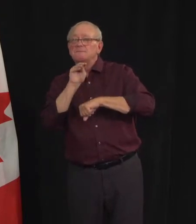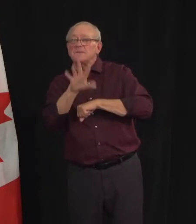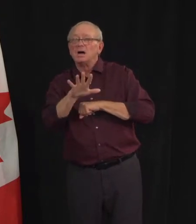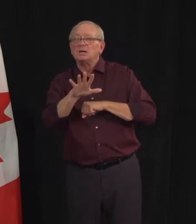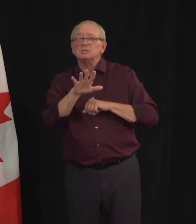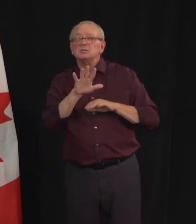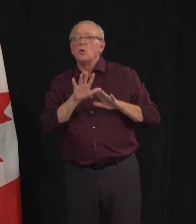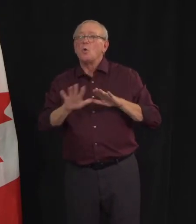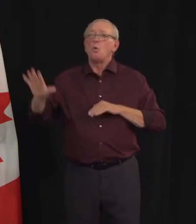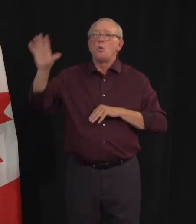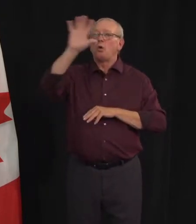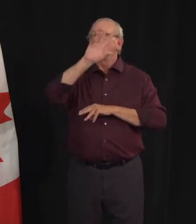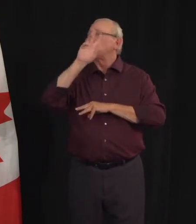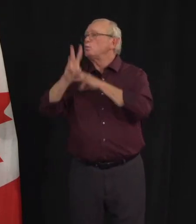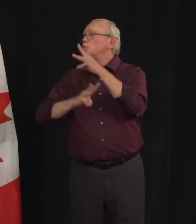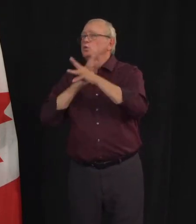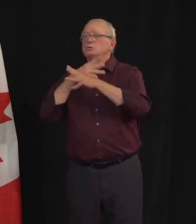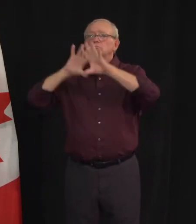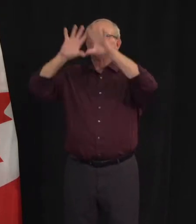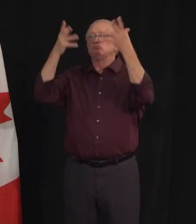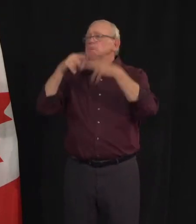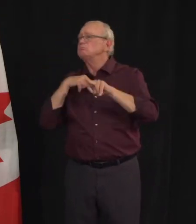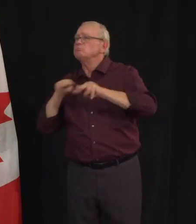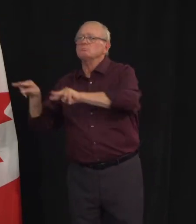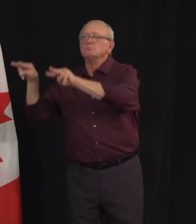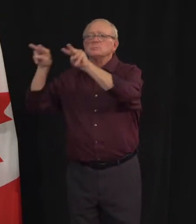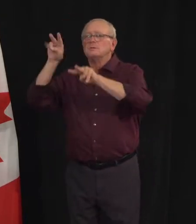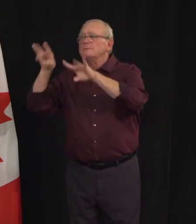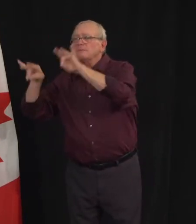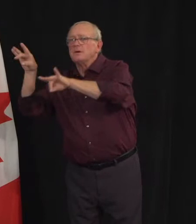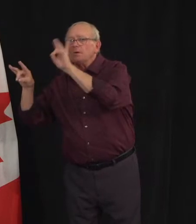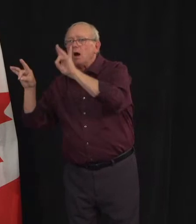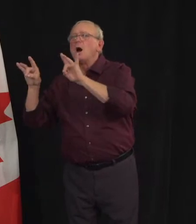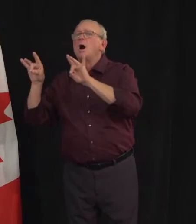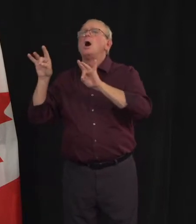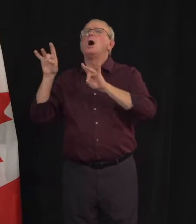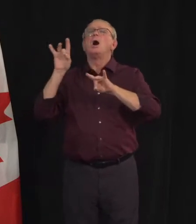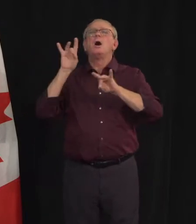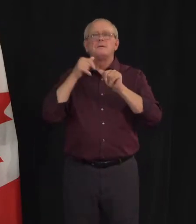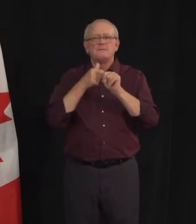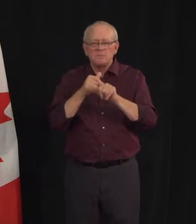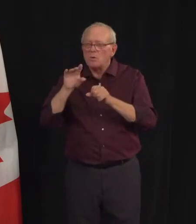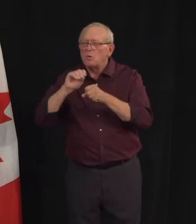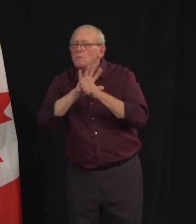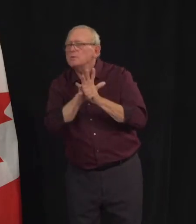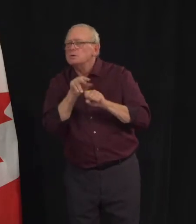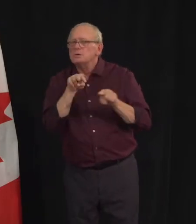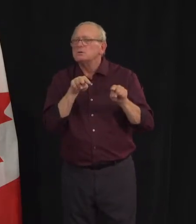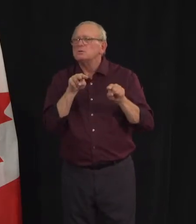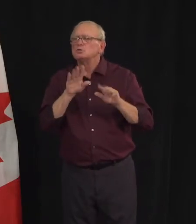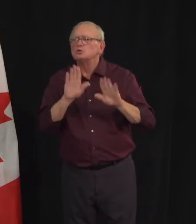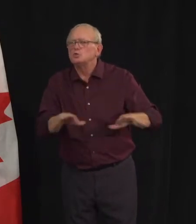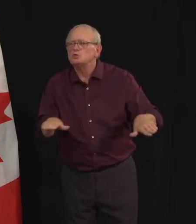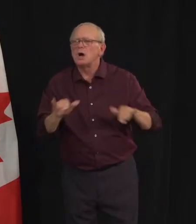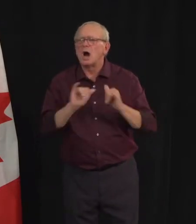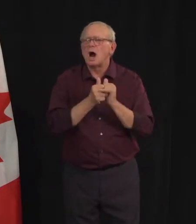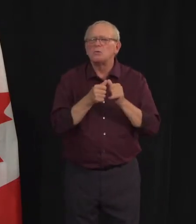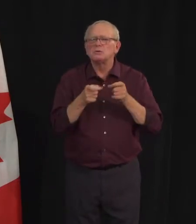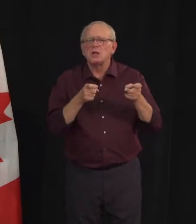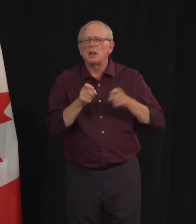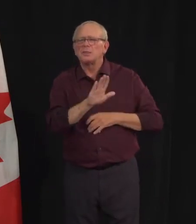world, and on what science and medicine have learned about children and their experiences with the COVID-19